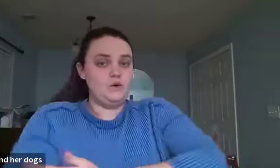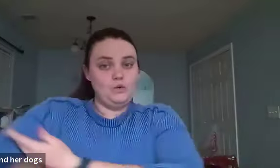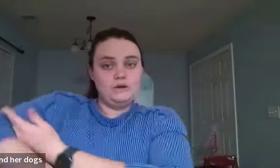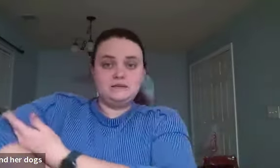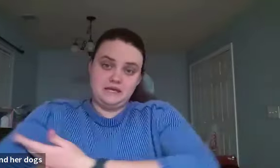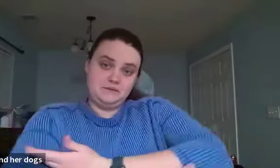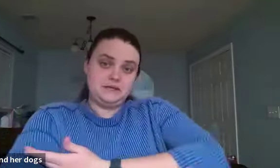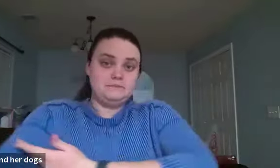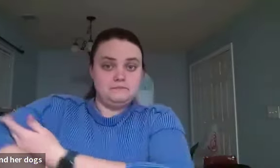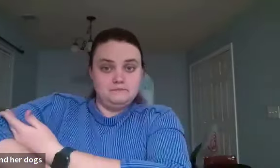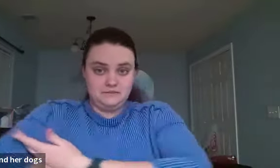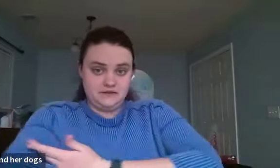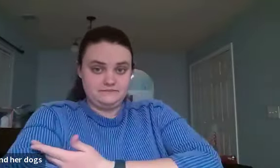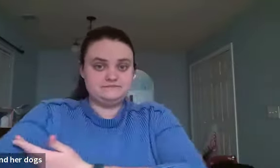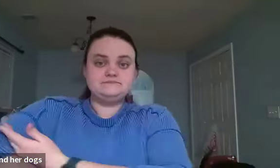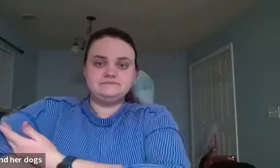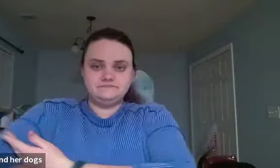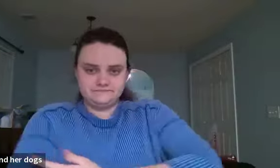like holding a baby. Baby.